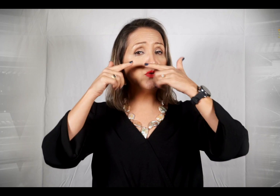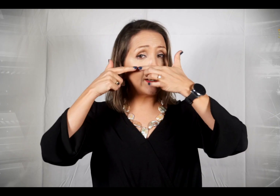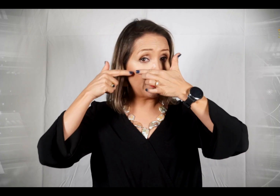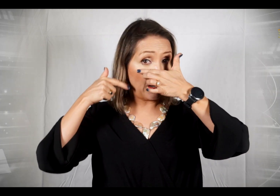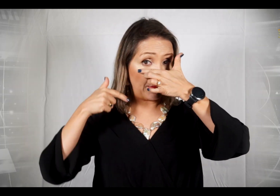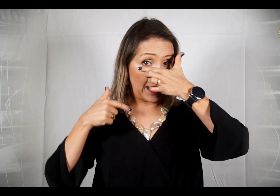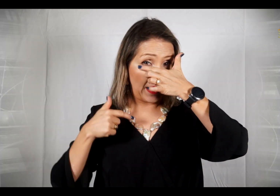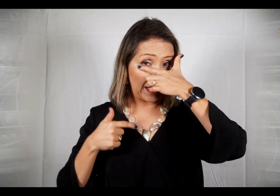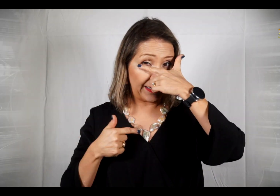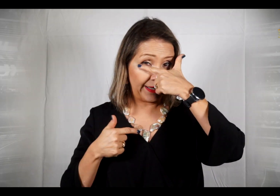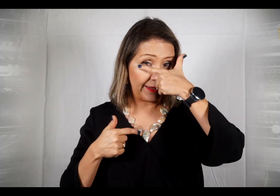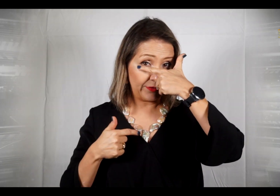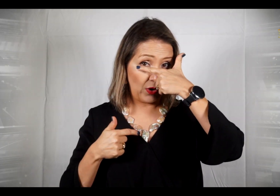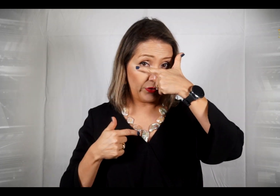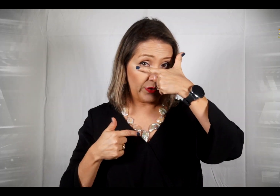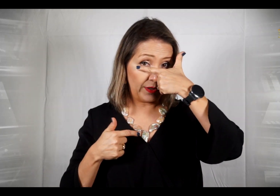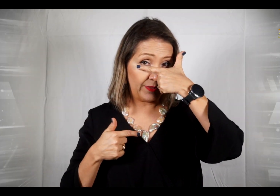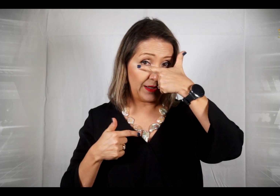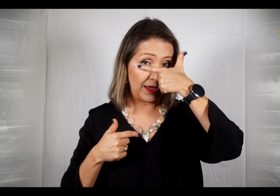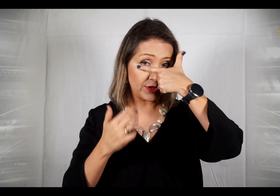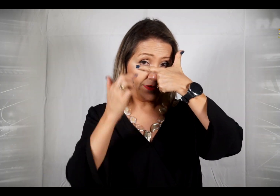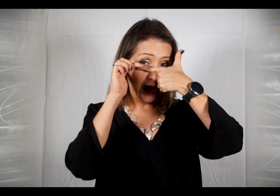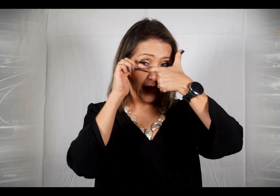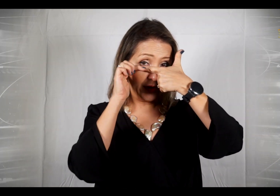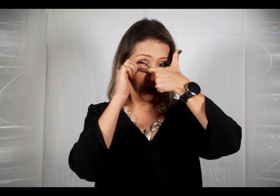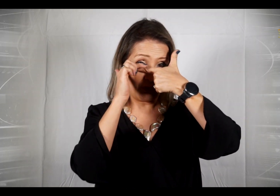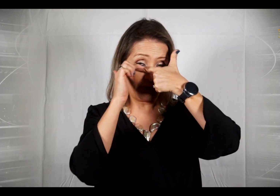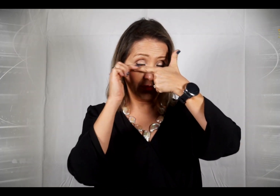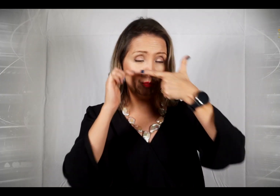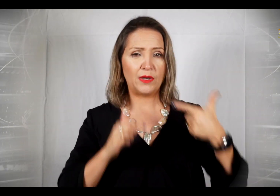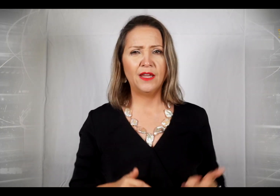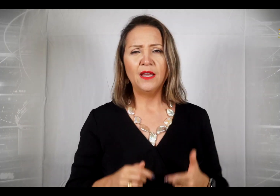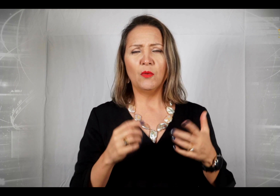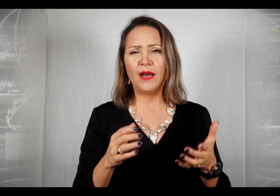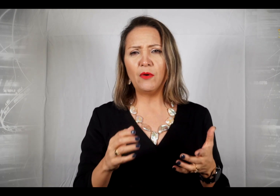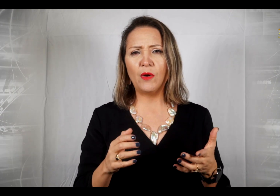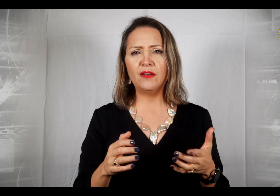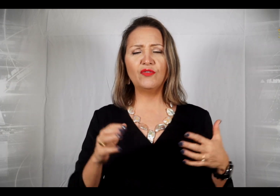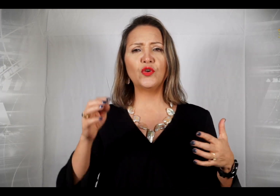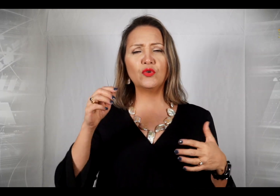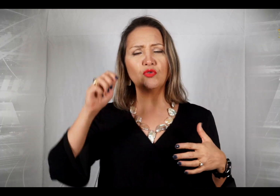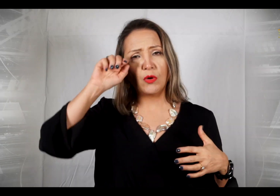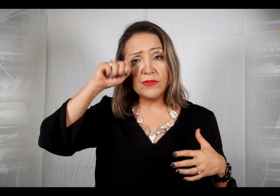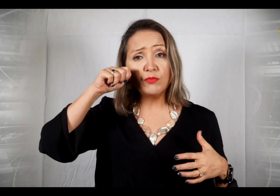can apply a Kleenex underneath the lashes and then you come with the spoolie. What I don't want is for you to come with the